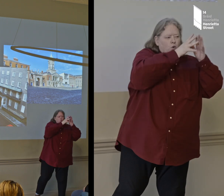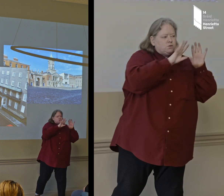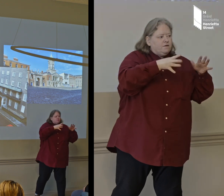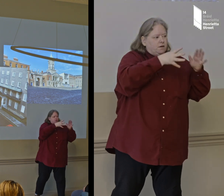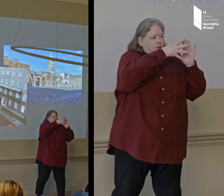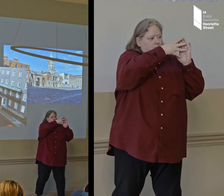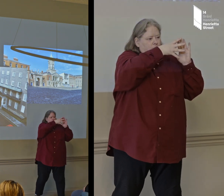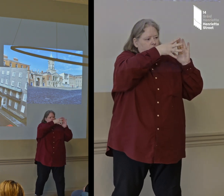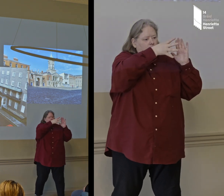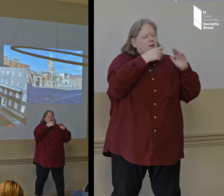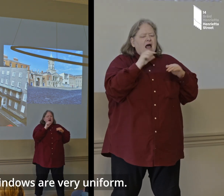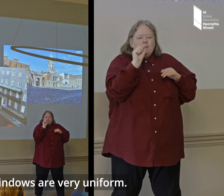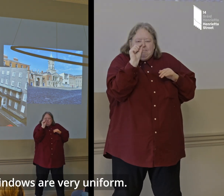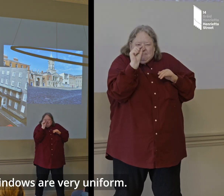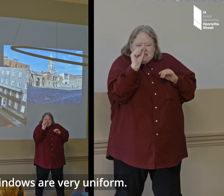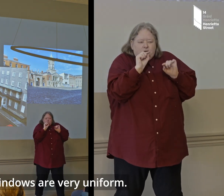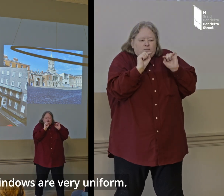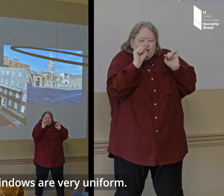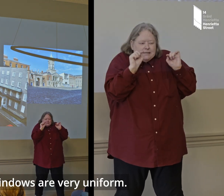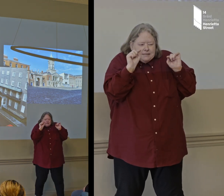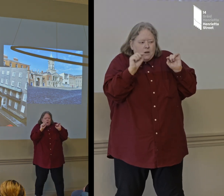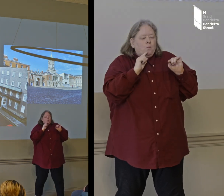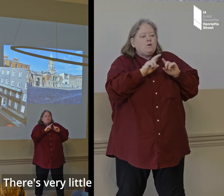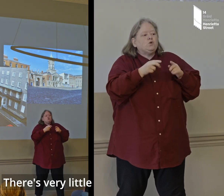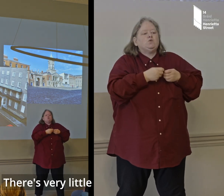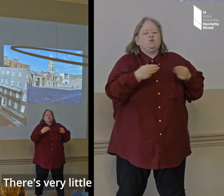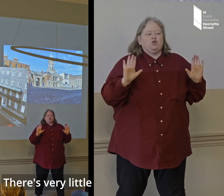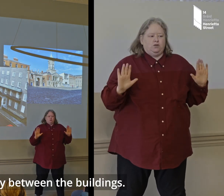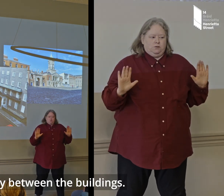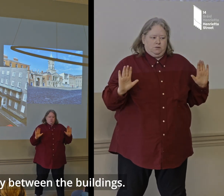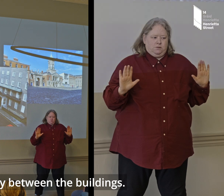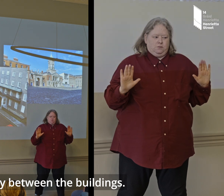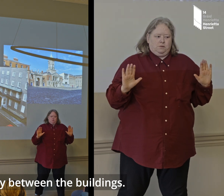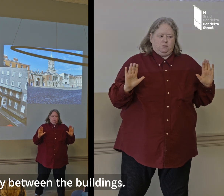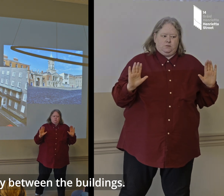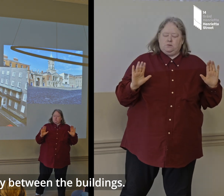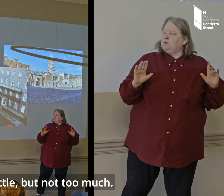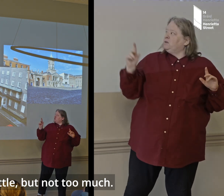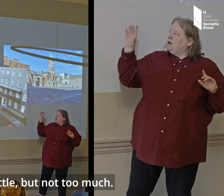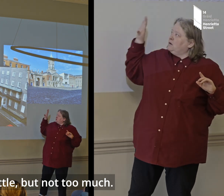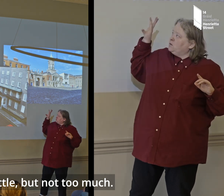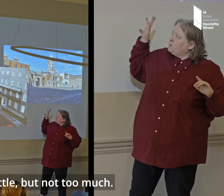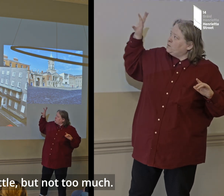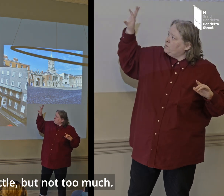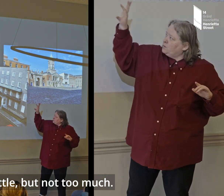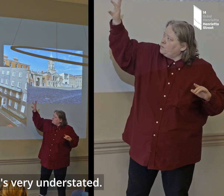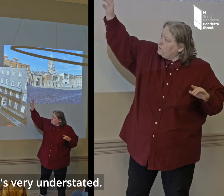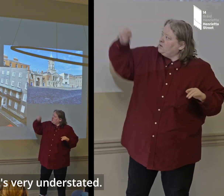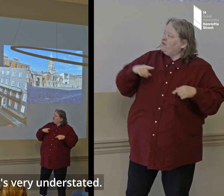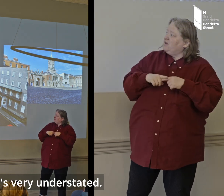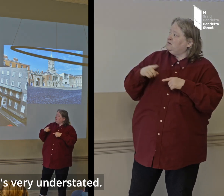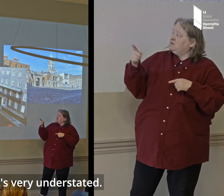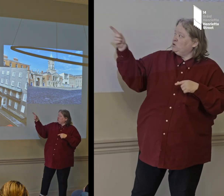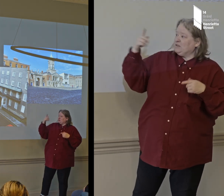corner. The windows are very uniform. There's very little variety between the buildings. A little, but not too much. It's